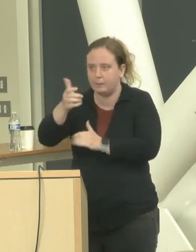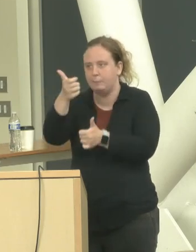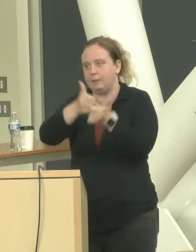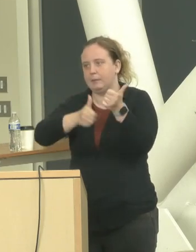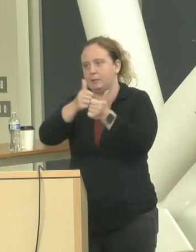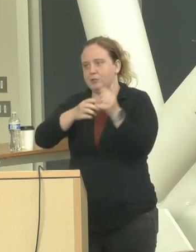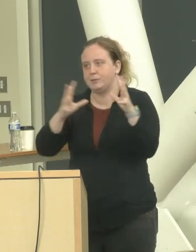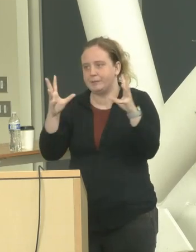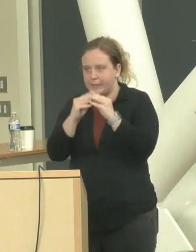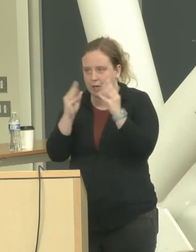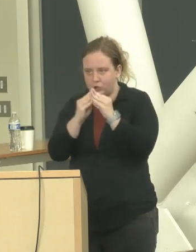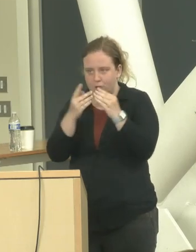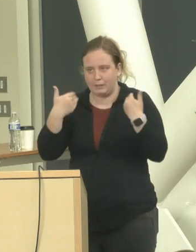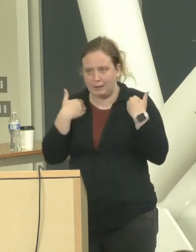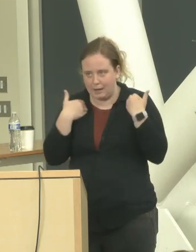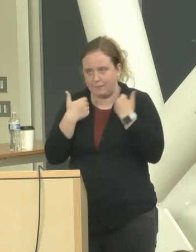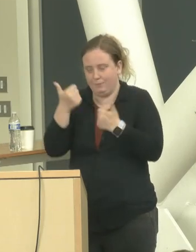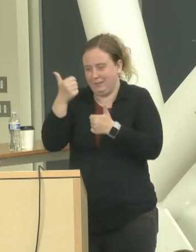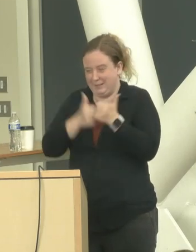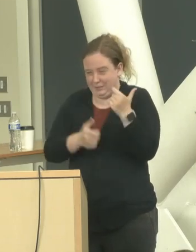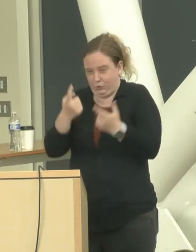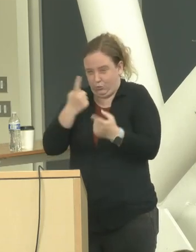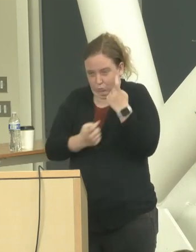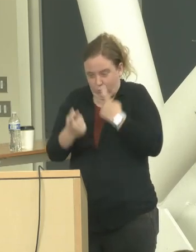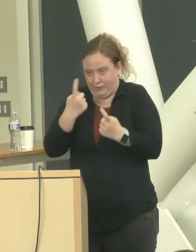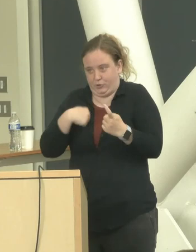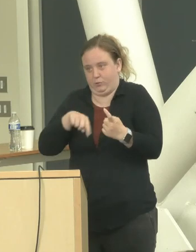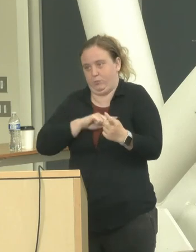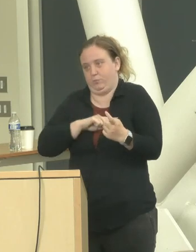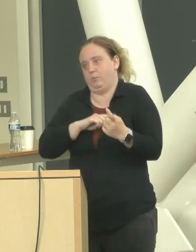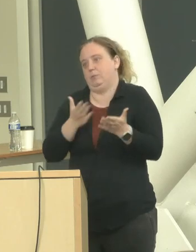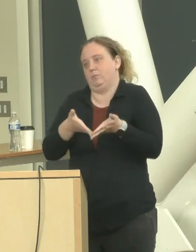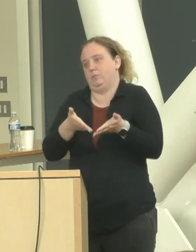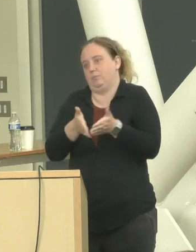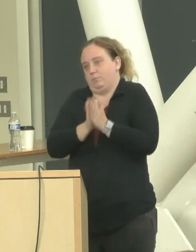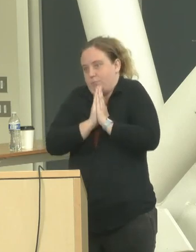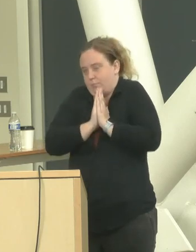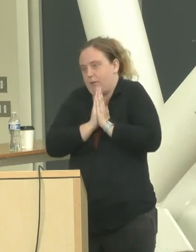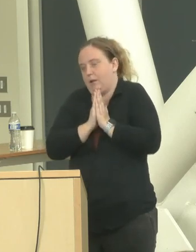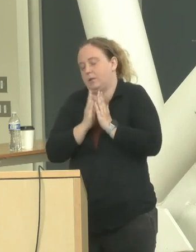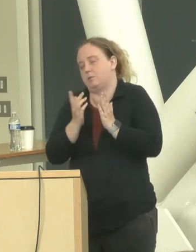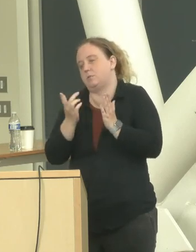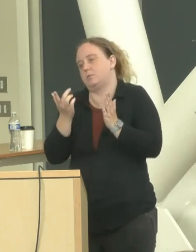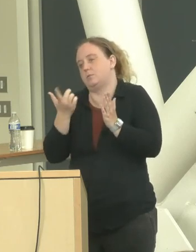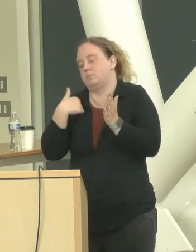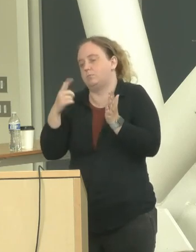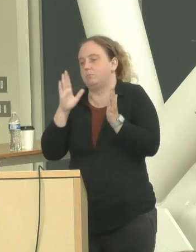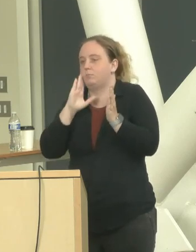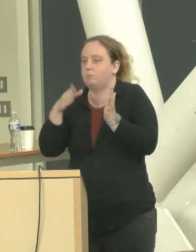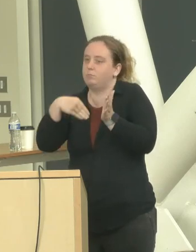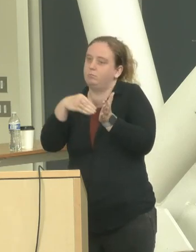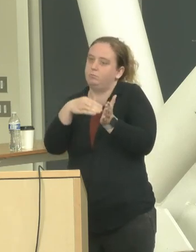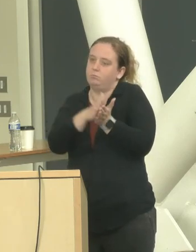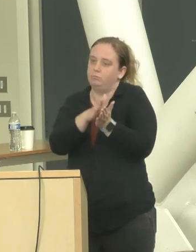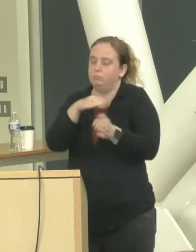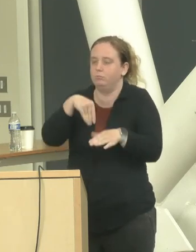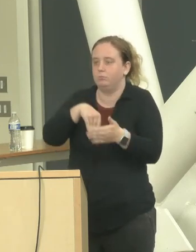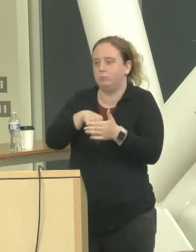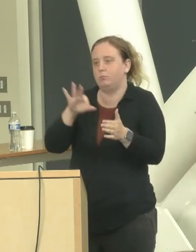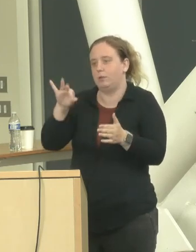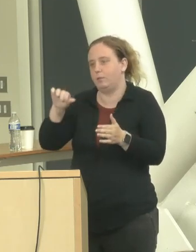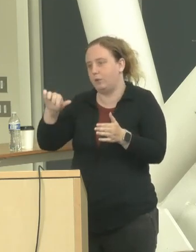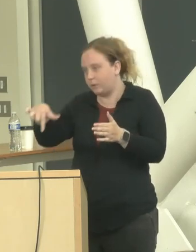get, we start to include that in our FAQs. So our goal is to be responsive. And so that's why I wanted to do the process